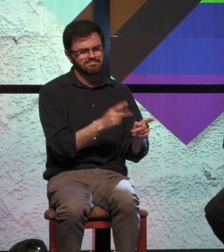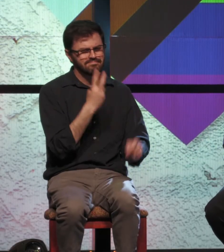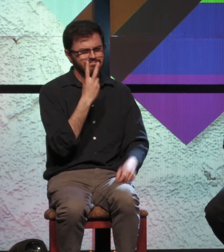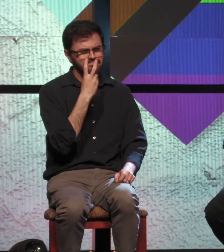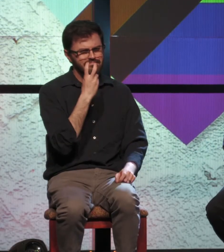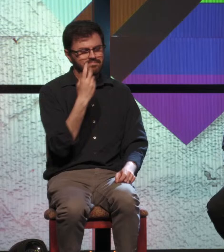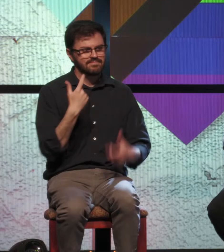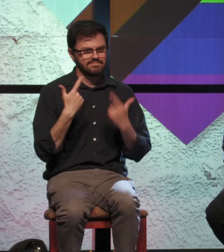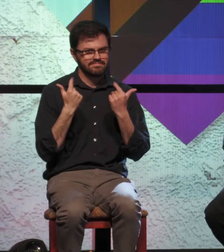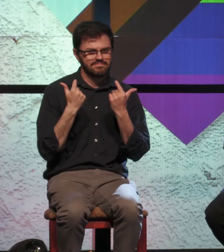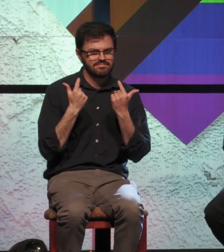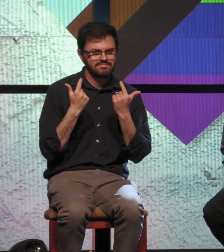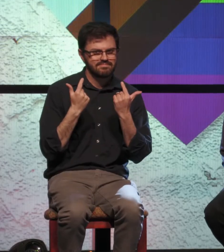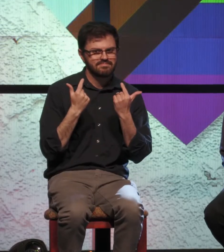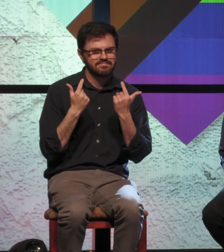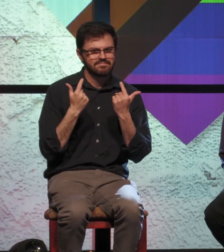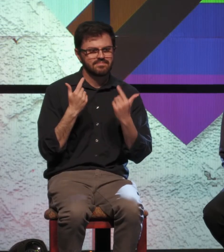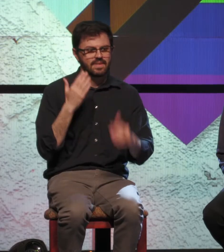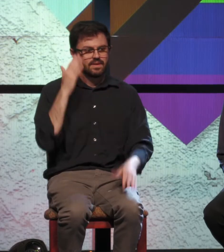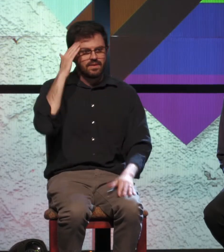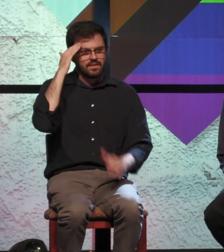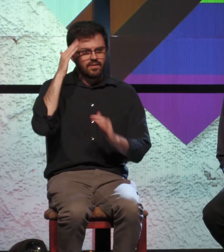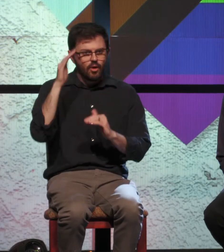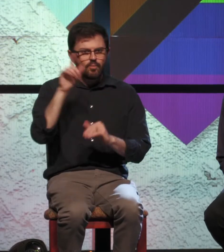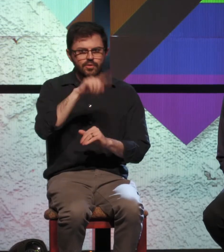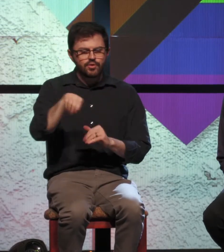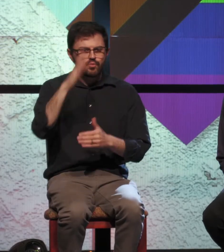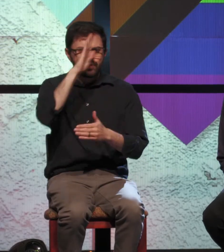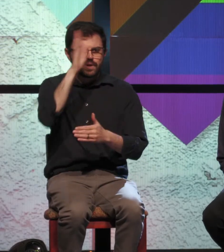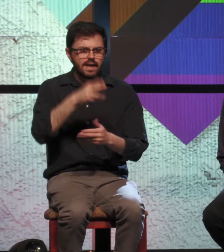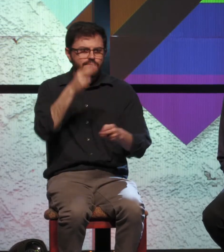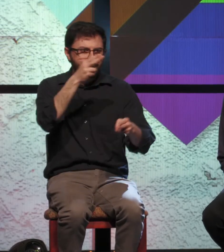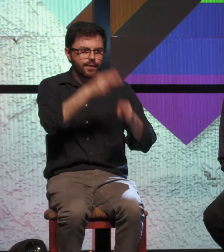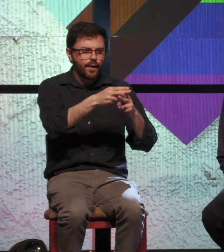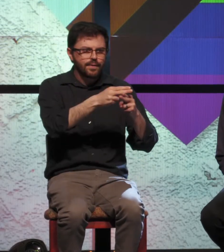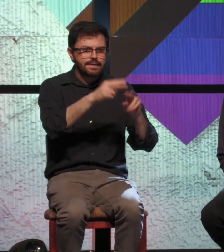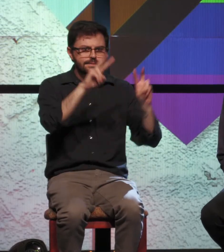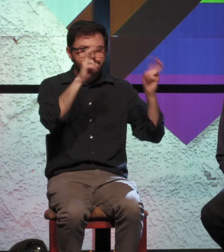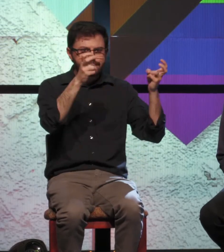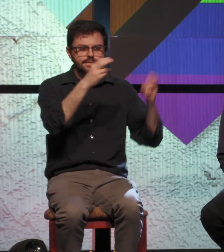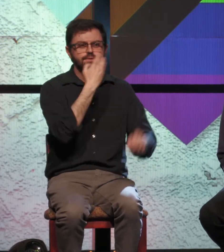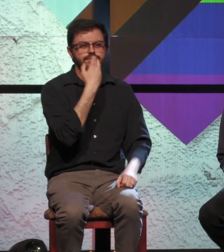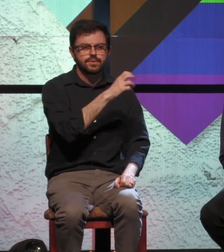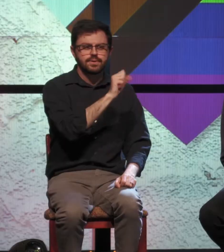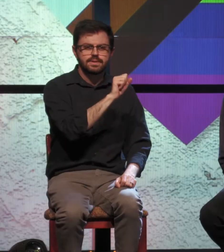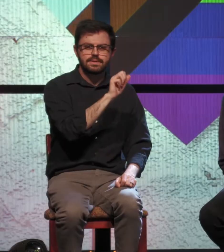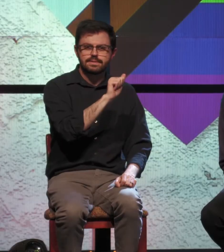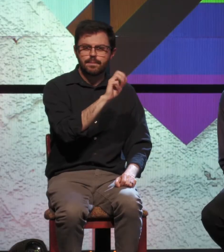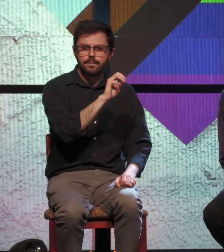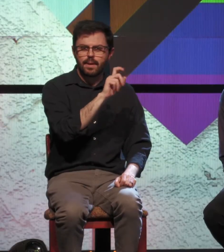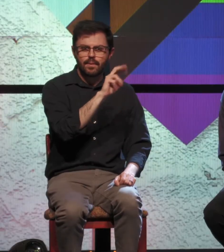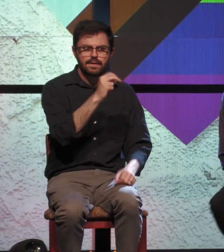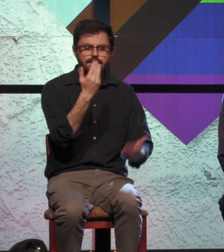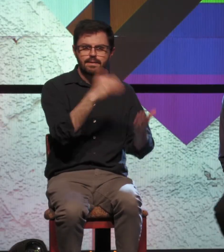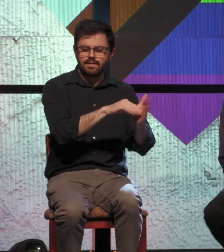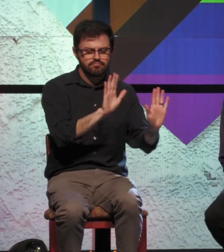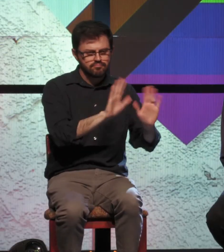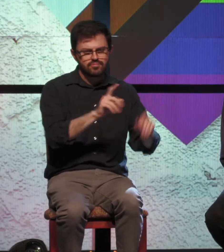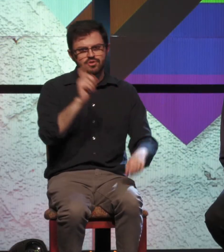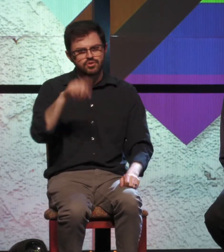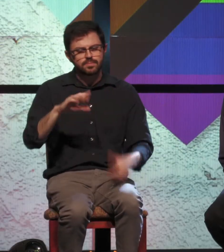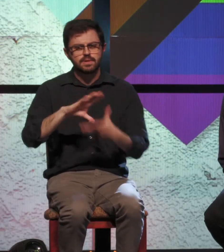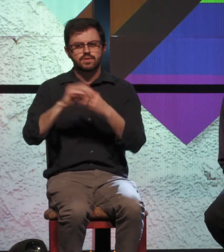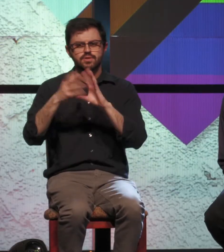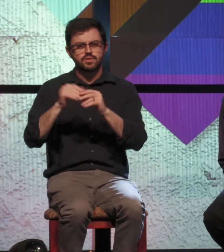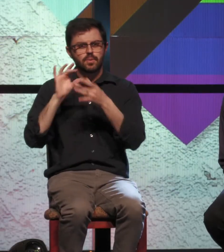That'll mess with you right there. You will hopefully never call it the story of the Good Samaritan again. It's just the story of the Samaritan. It could be called the story